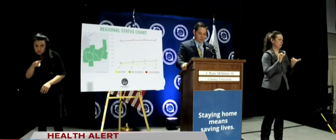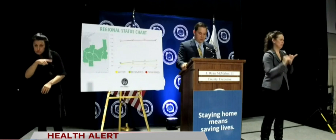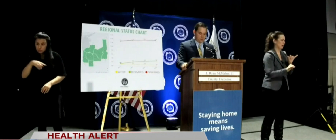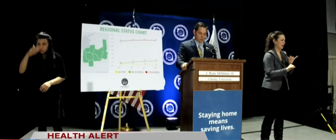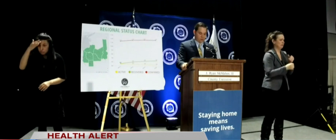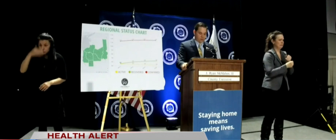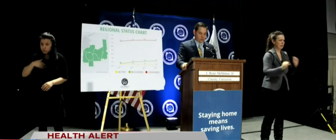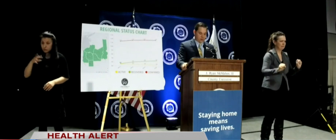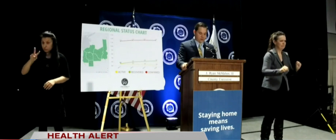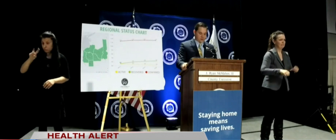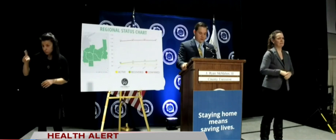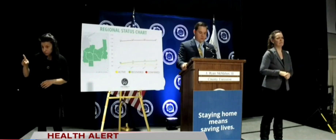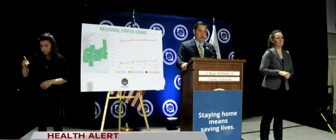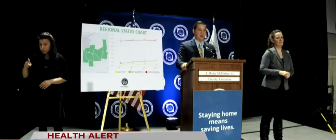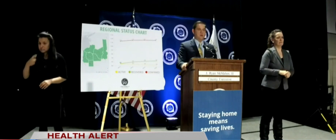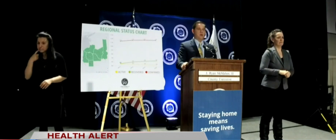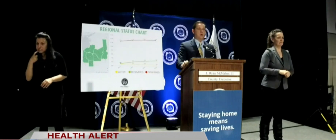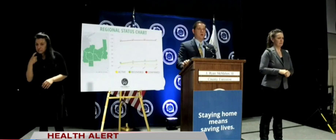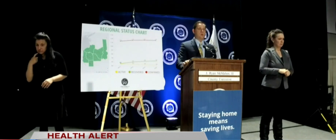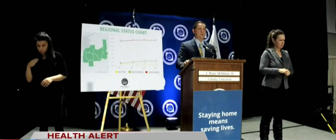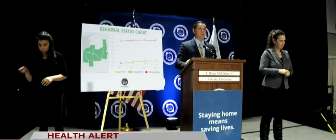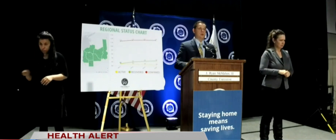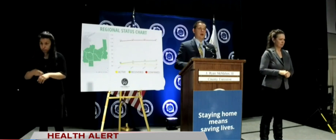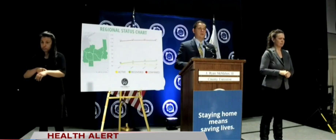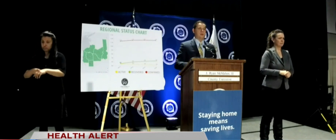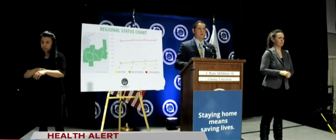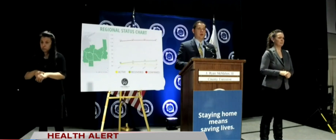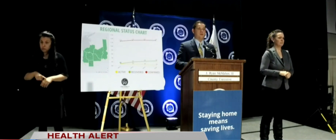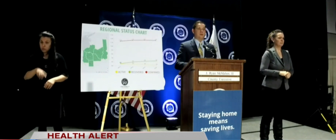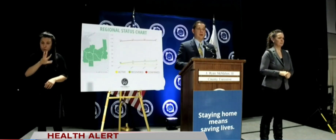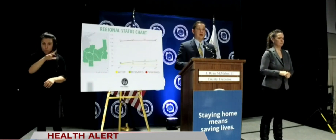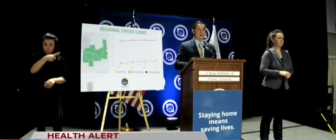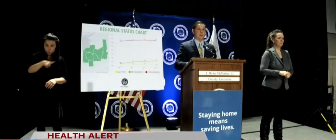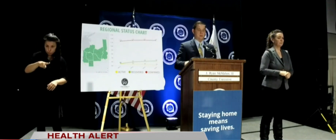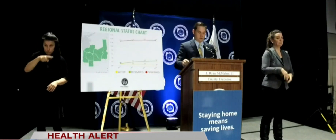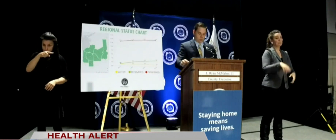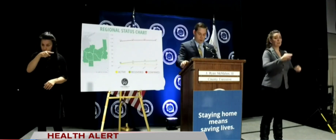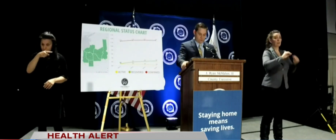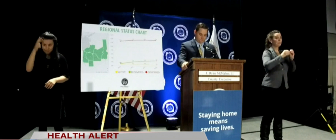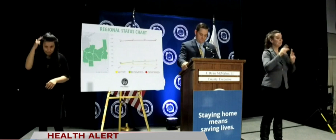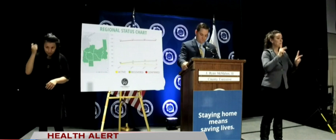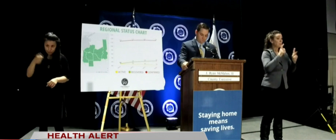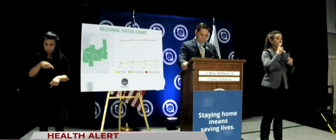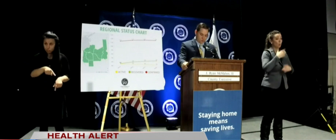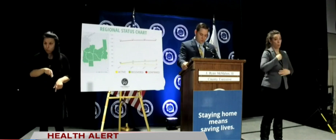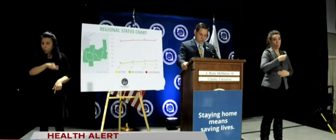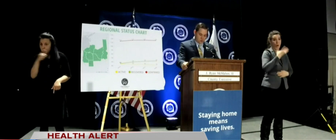American, 4 of another race, and 5 unknown. We just don't have the demographic data on them at this point.